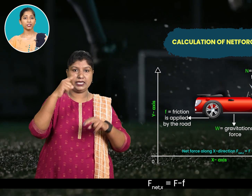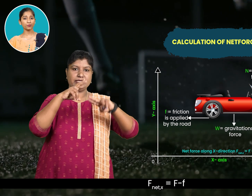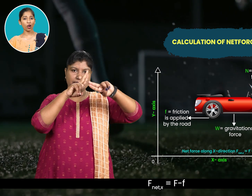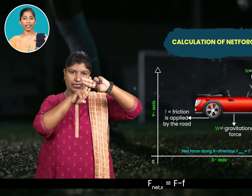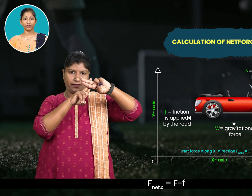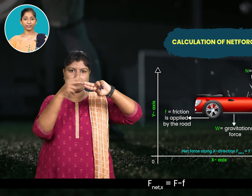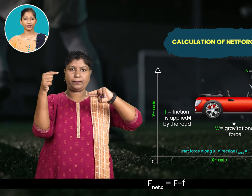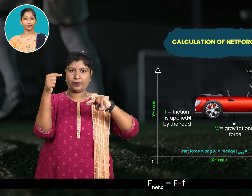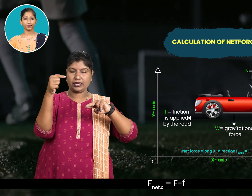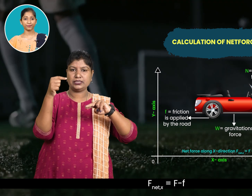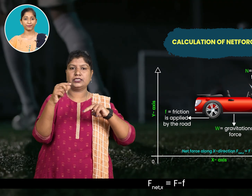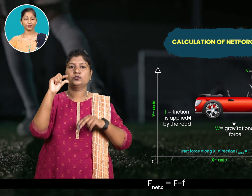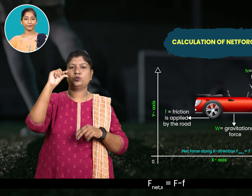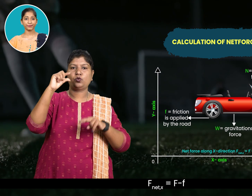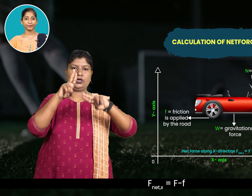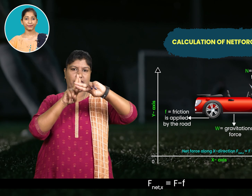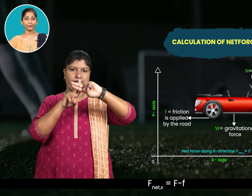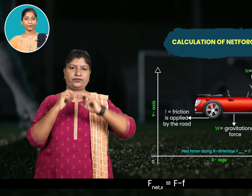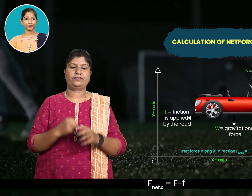minus small f.